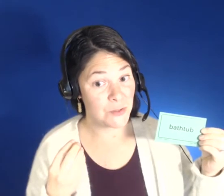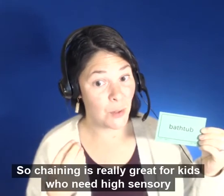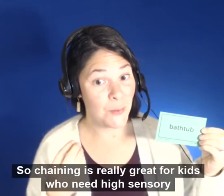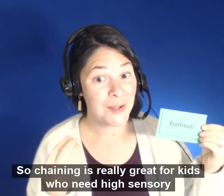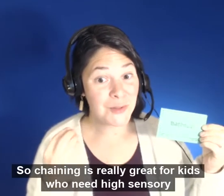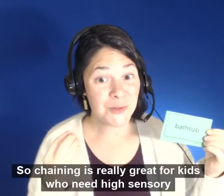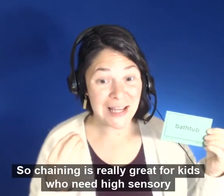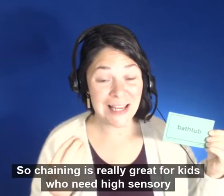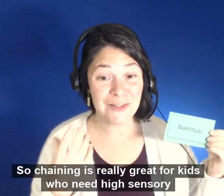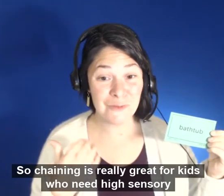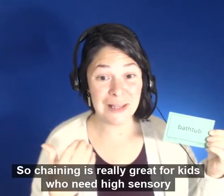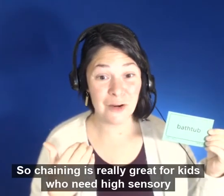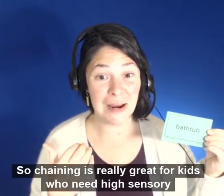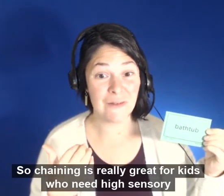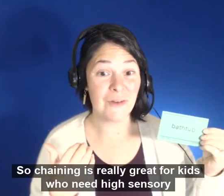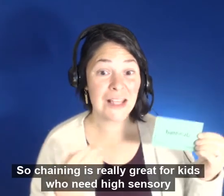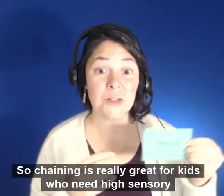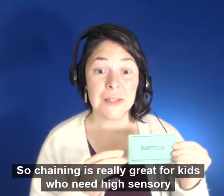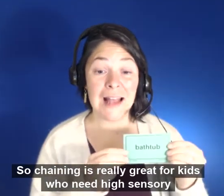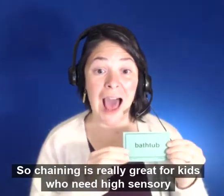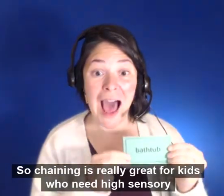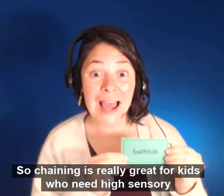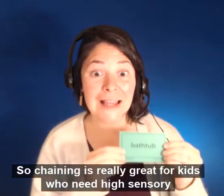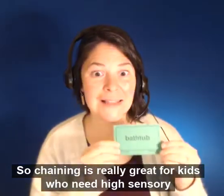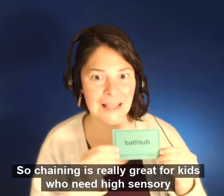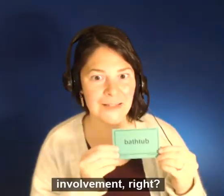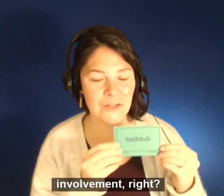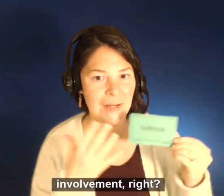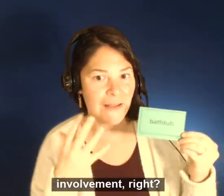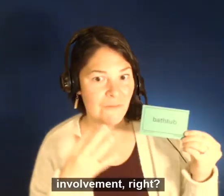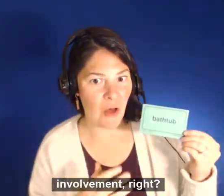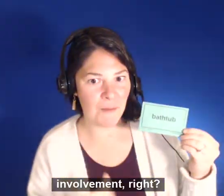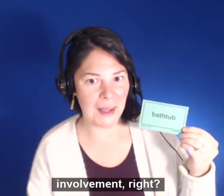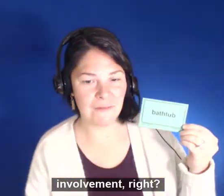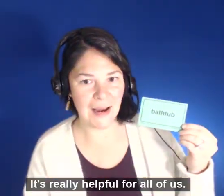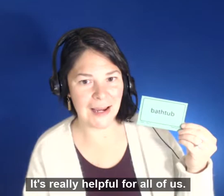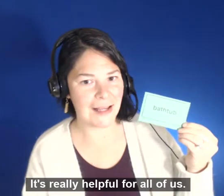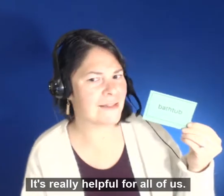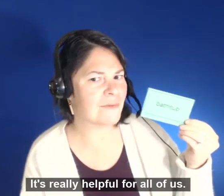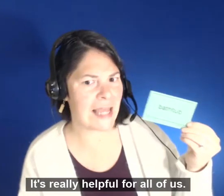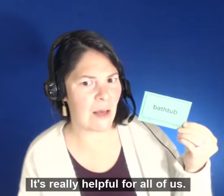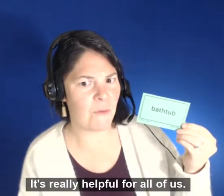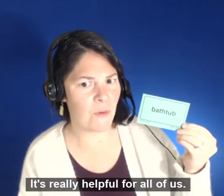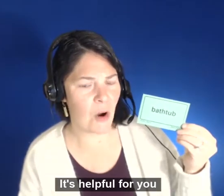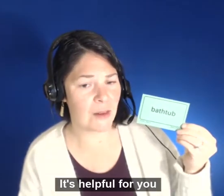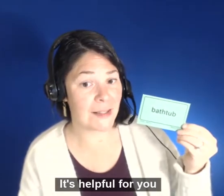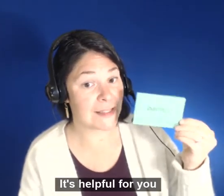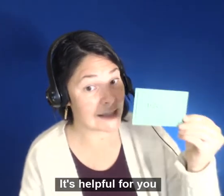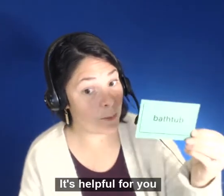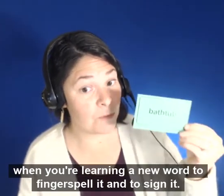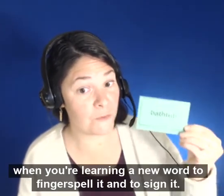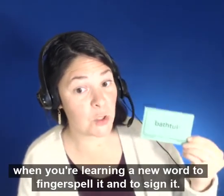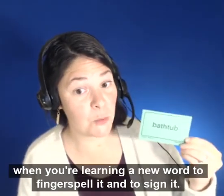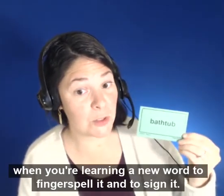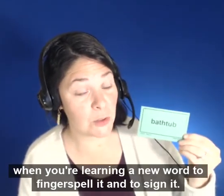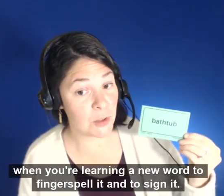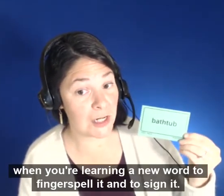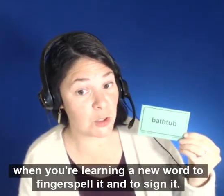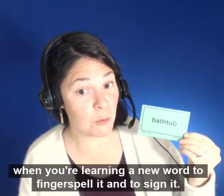also. So chaining is really great for kids who need high sensory involvement, right? It's really helpful for all of us. It's helpful for you when you're learning a new word